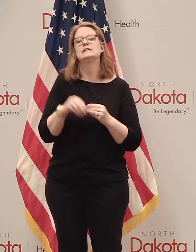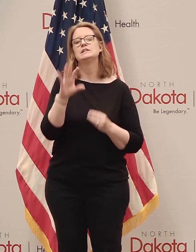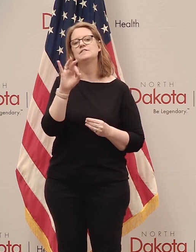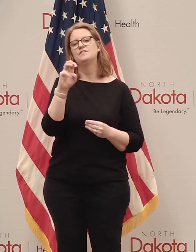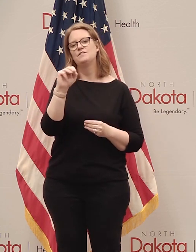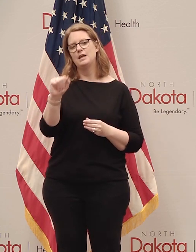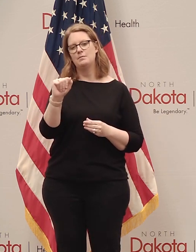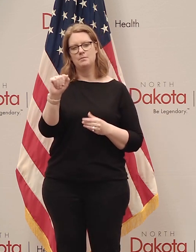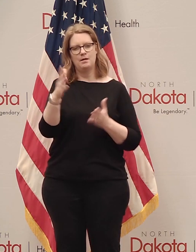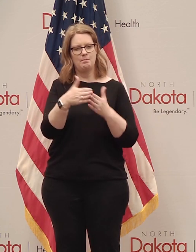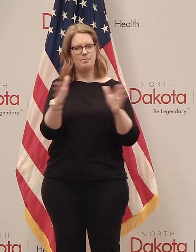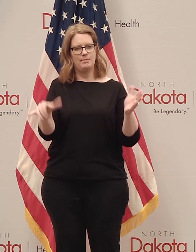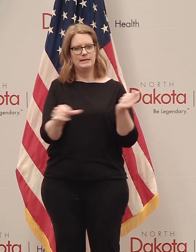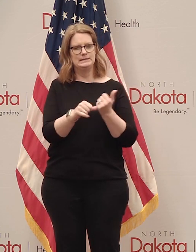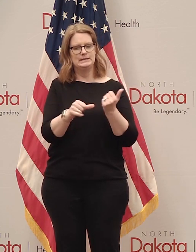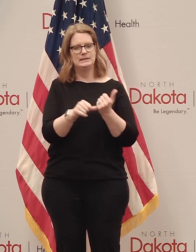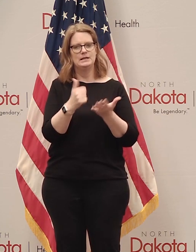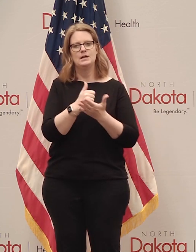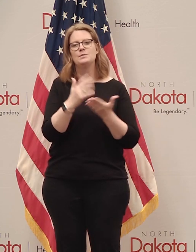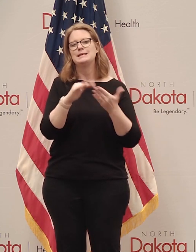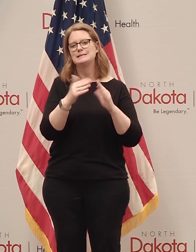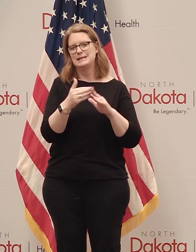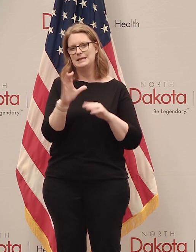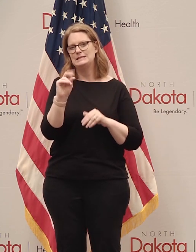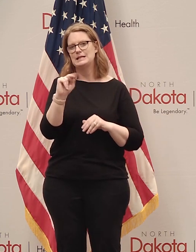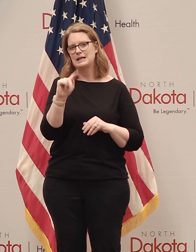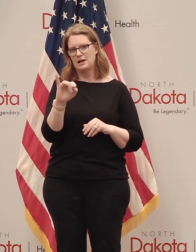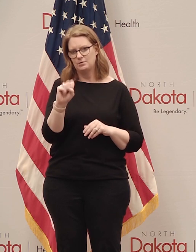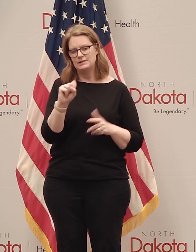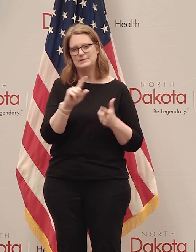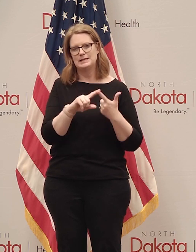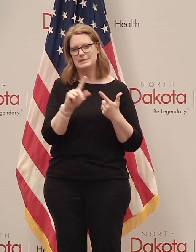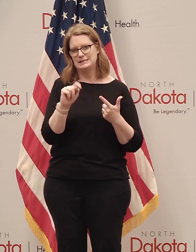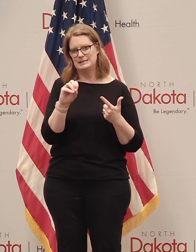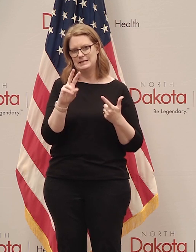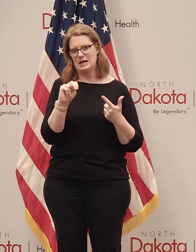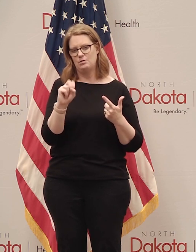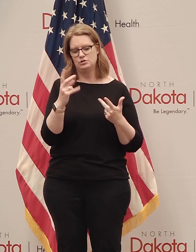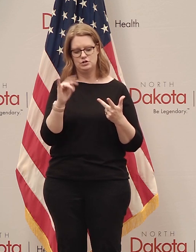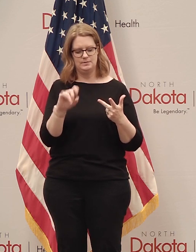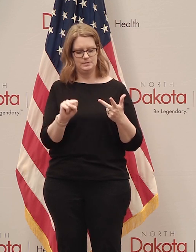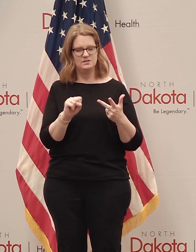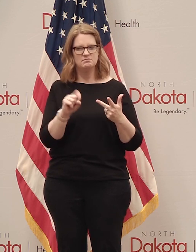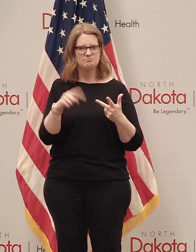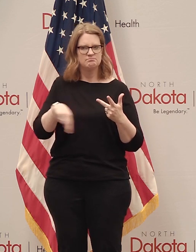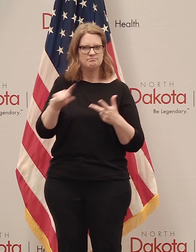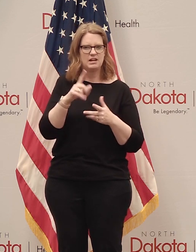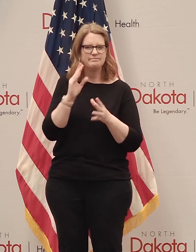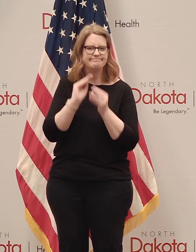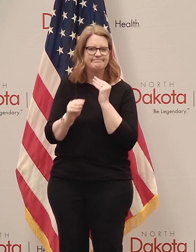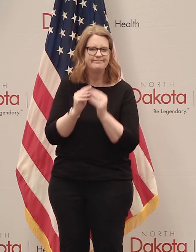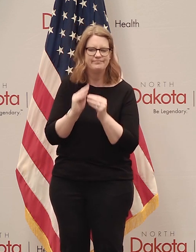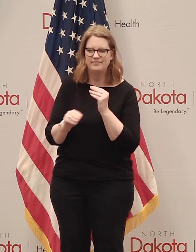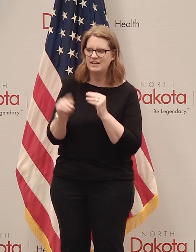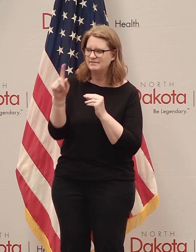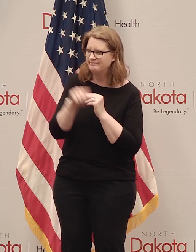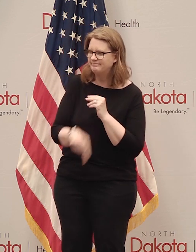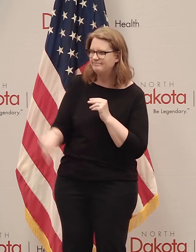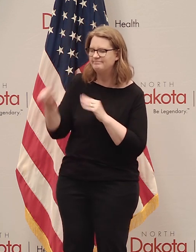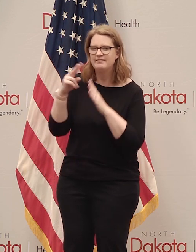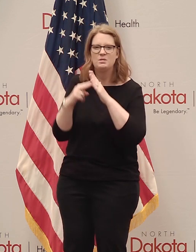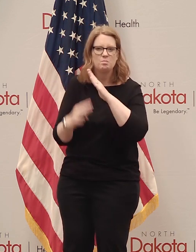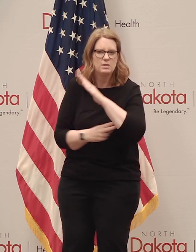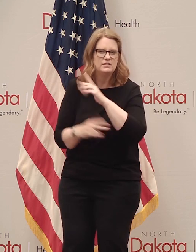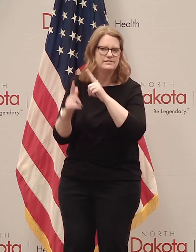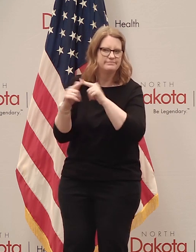assistance dollars to help cities, counties, and townships pay for the costs of repairing roads and other infrastructure damaged by flooding. I also